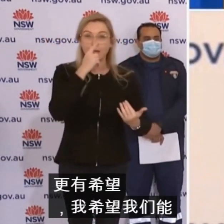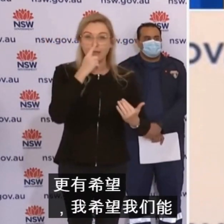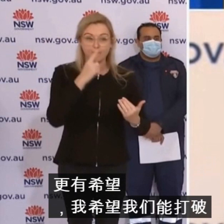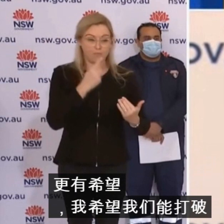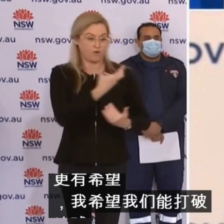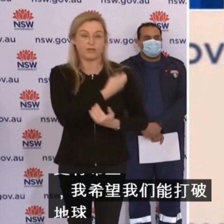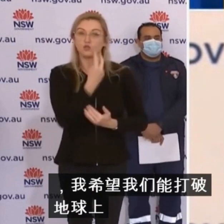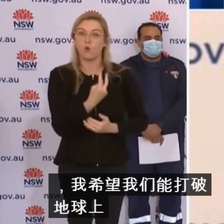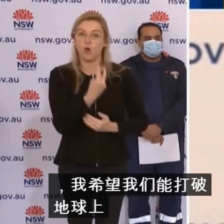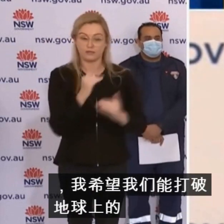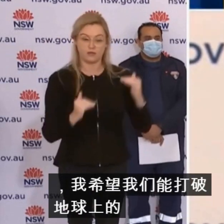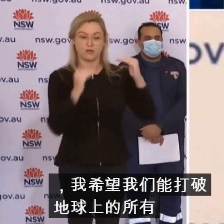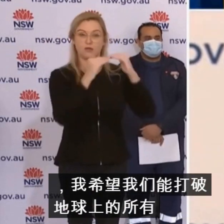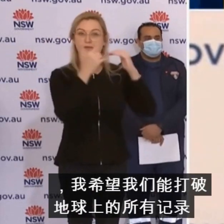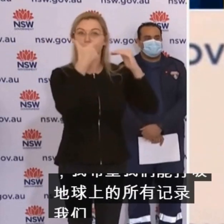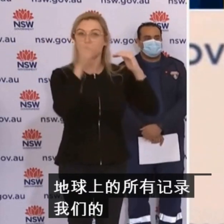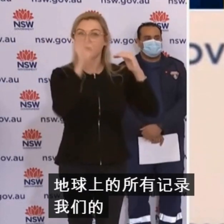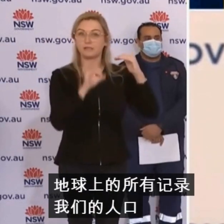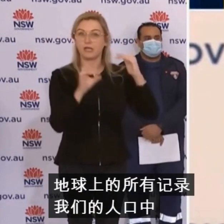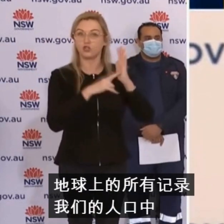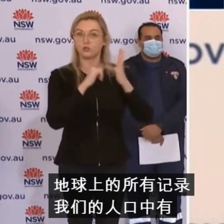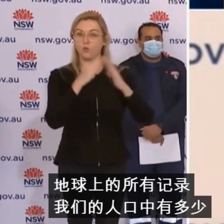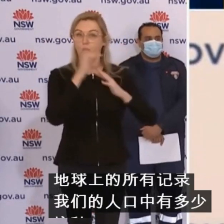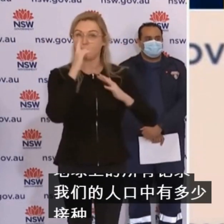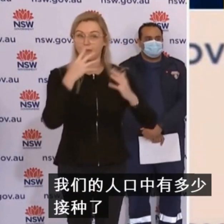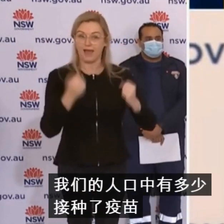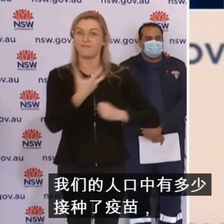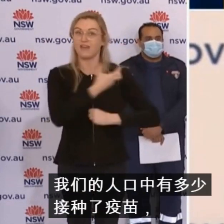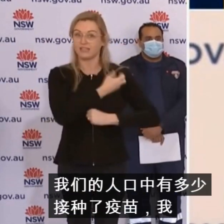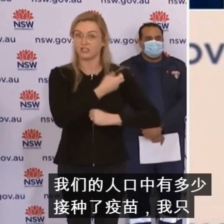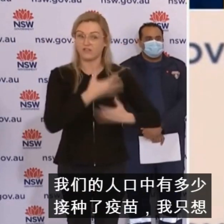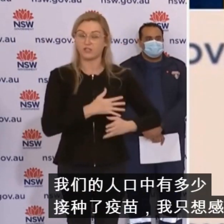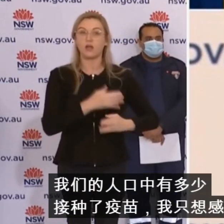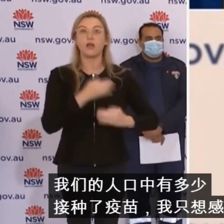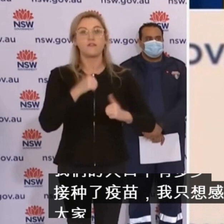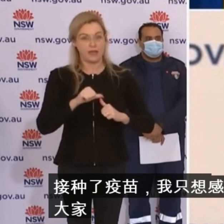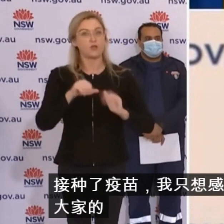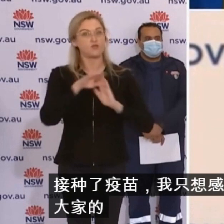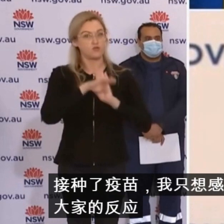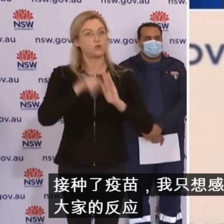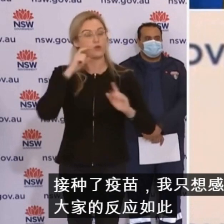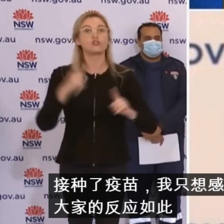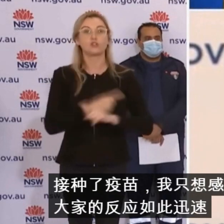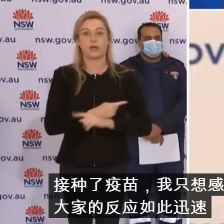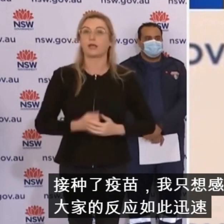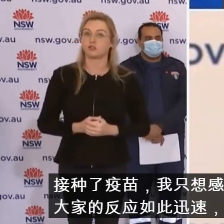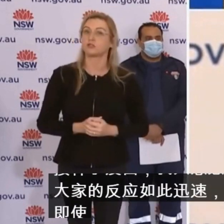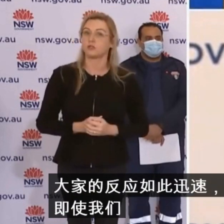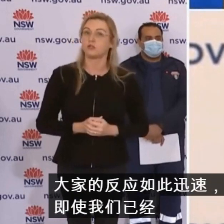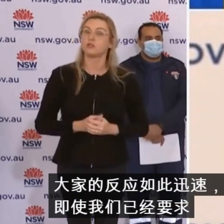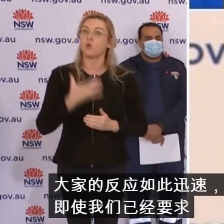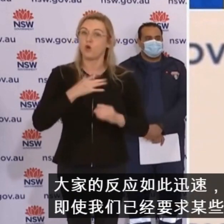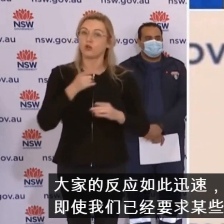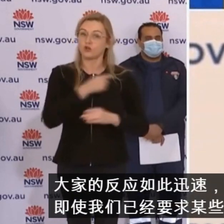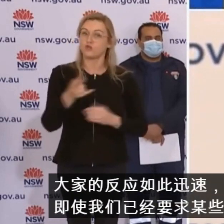beat every record on the planet in terms of what proportion of our population is vaccinated. And I just want to thank everybody for being so responsive. Even when